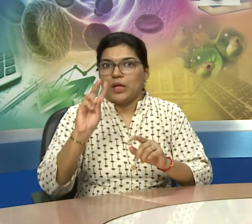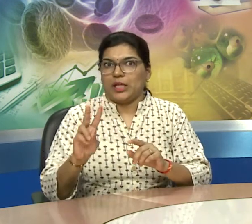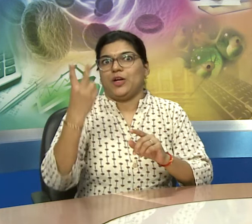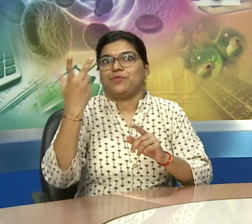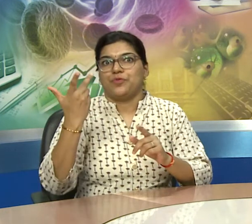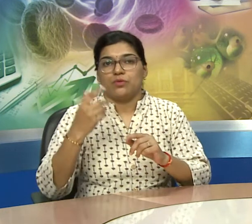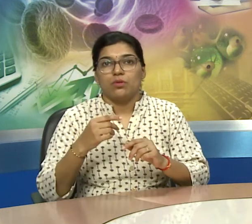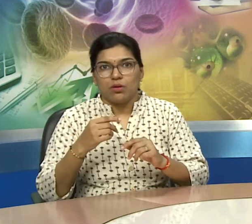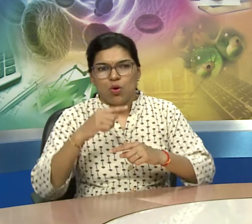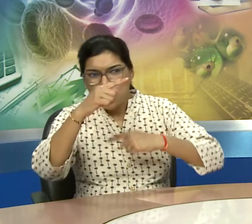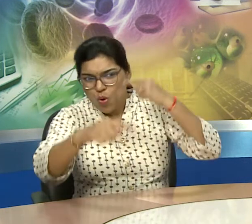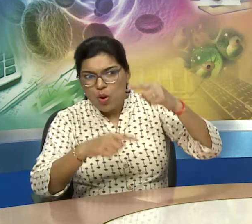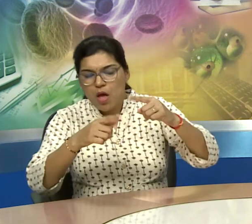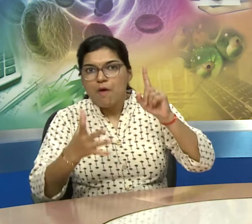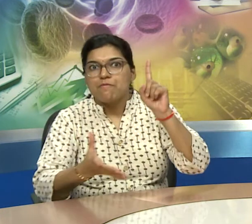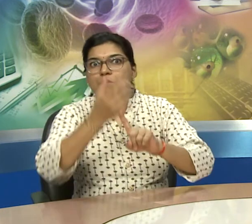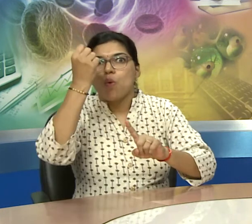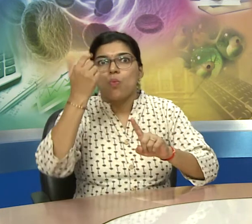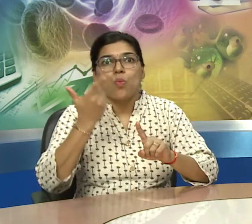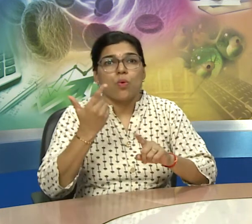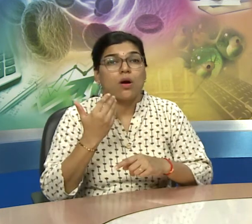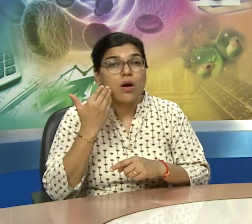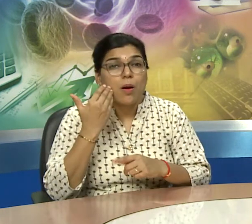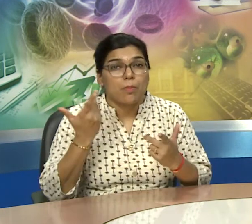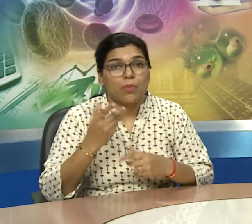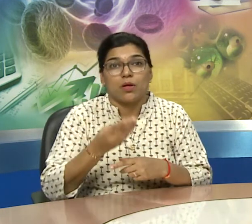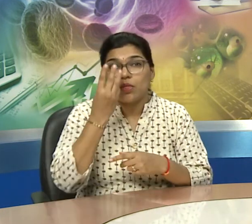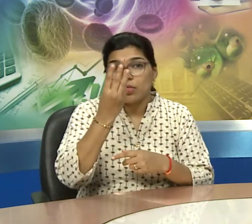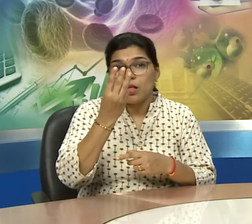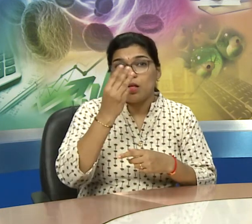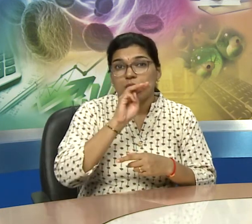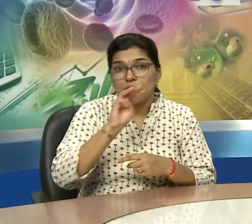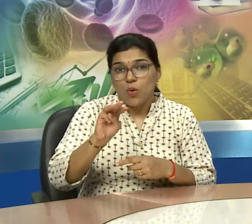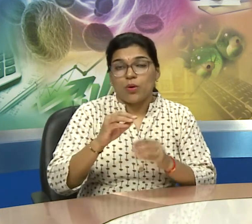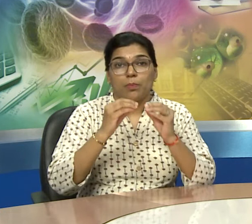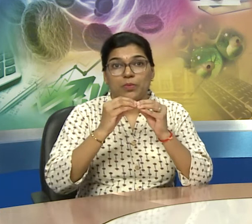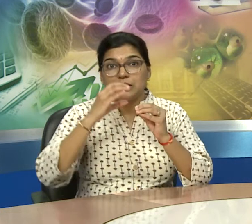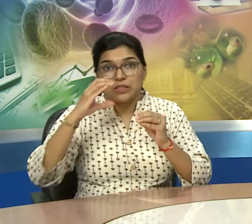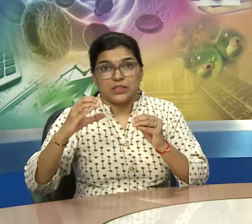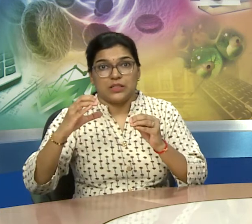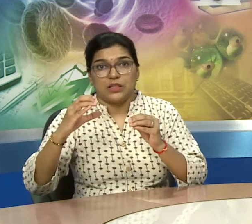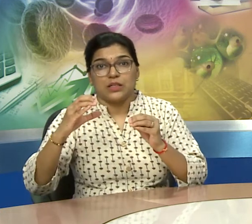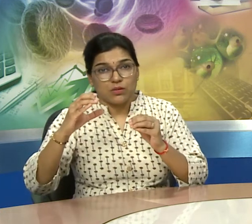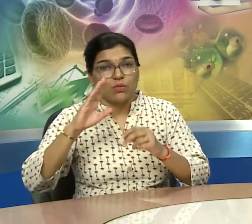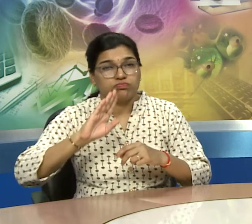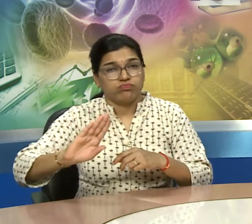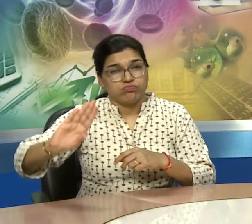Now we will be discussing about the discovery of wheel. When was it discovered?